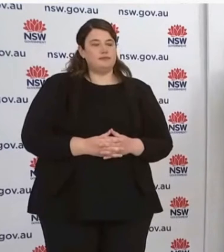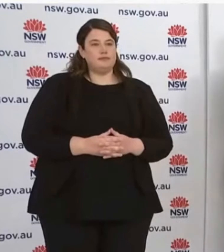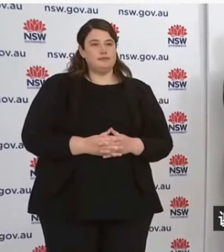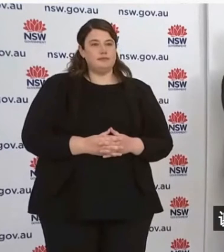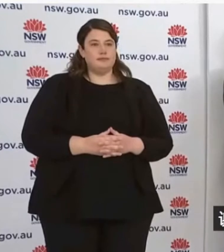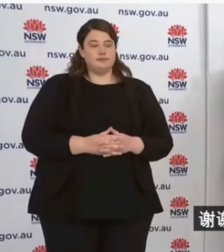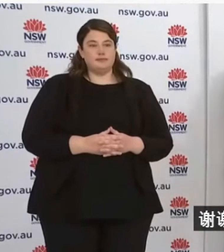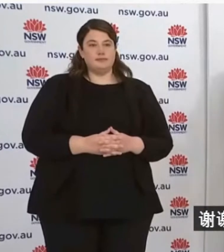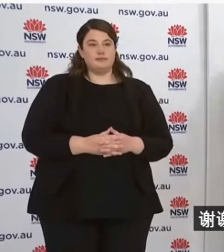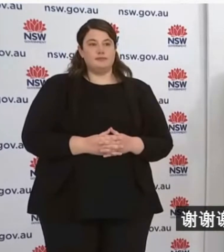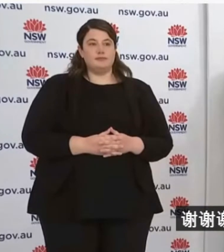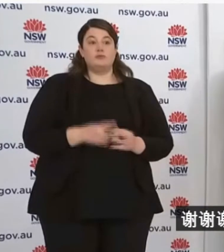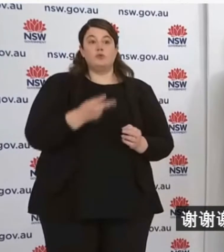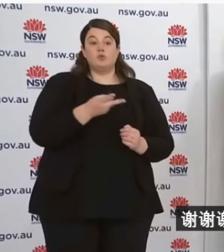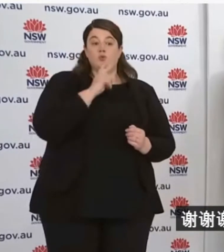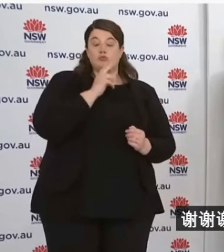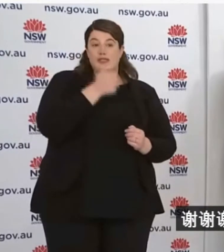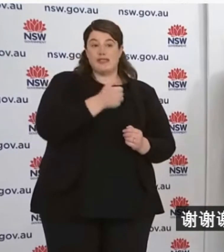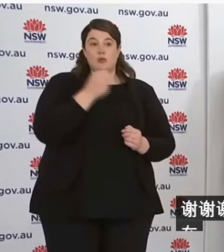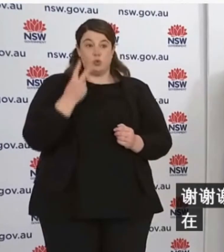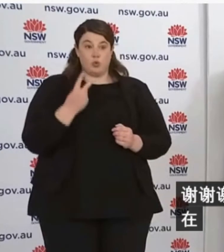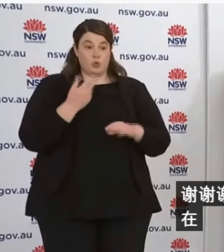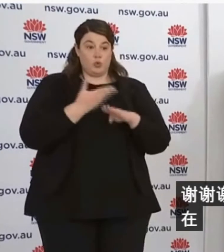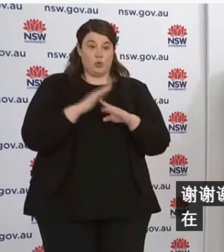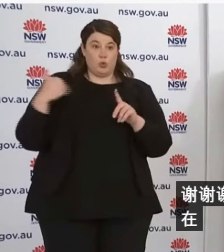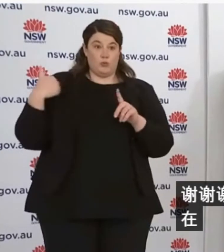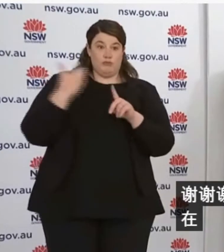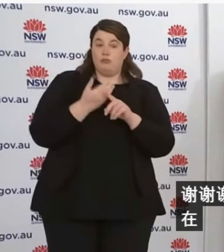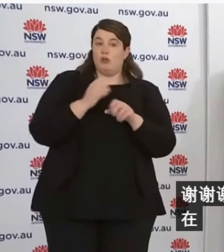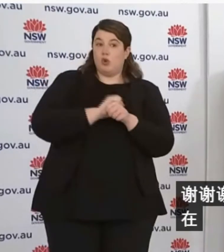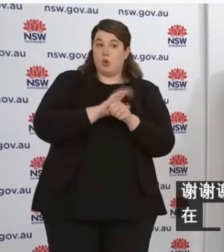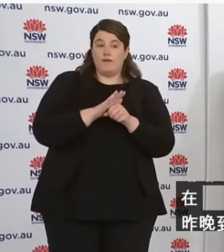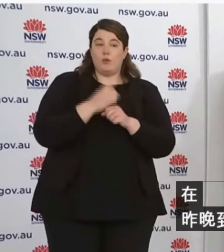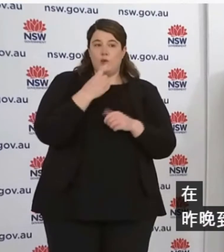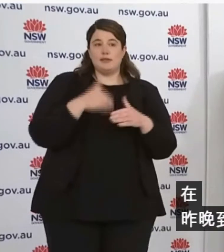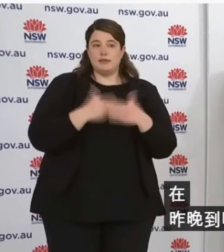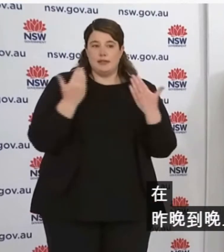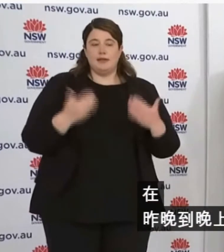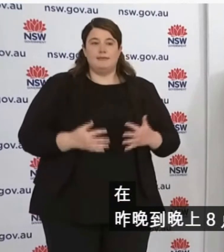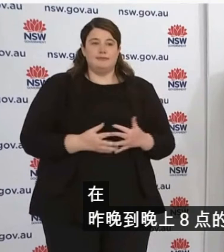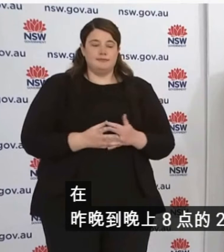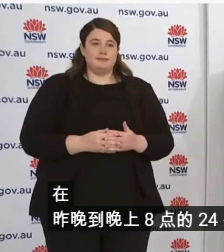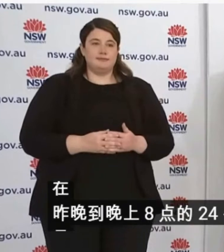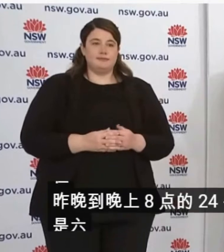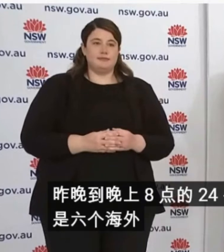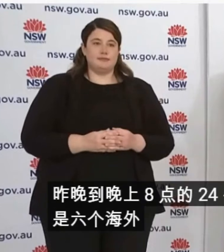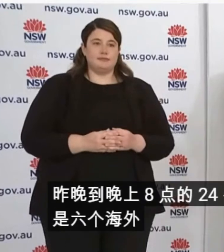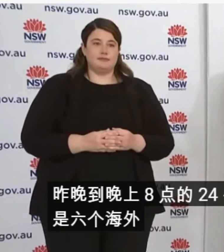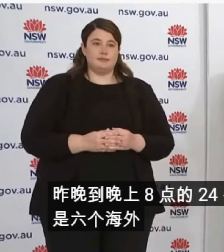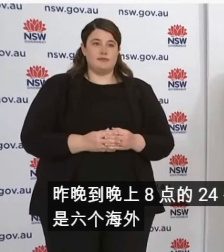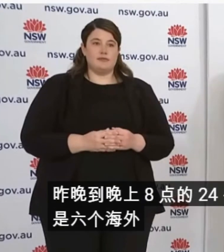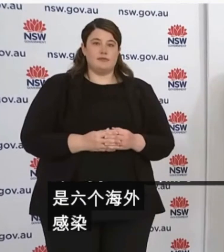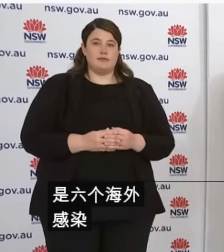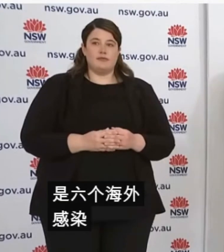Thank you, Premier. So there were 262 cases of locally acquired COVID in the 24 hours to 8 p.m. last night, and there were 6